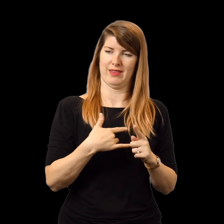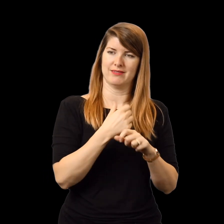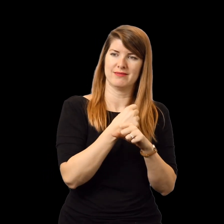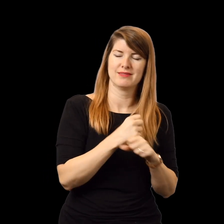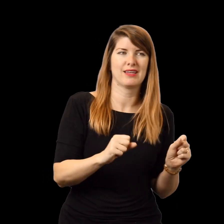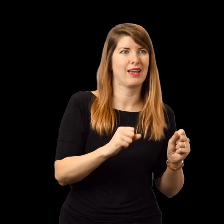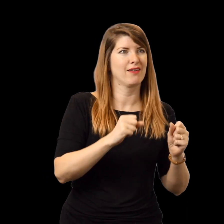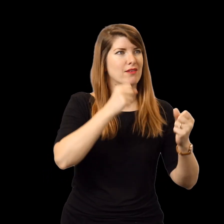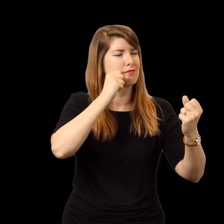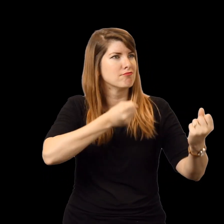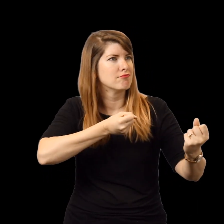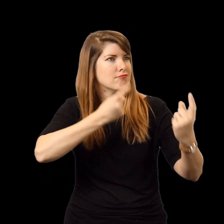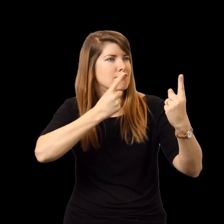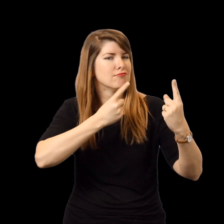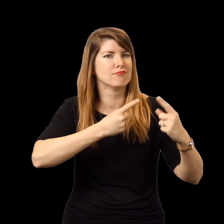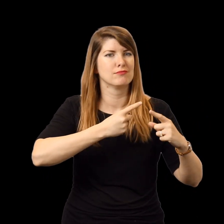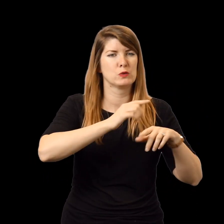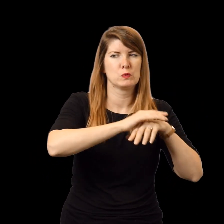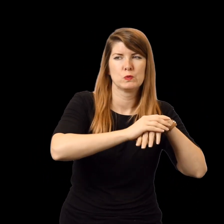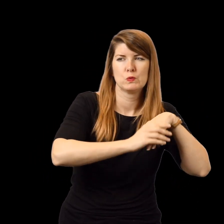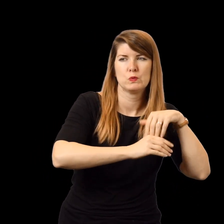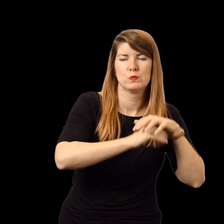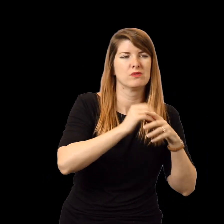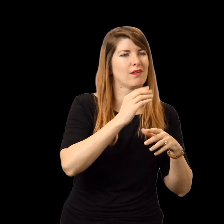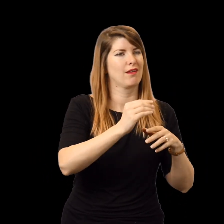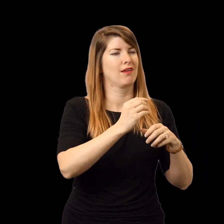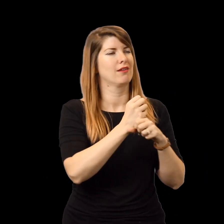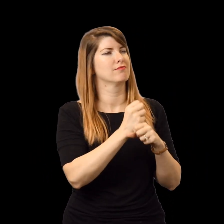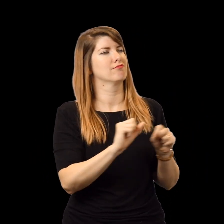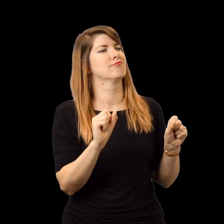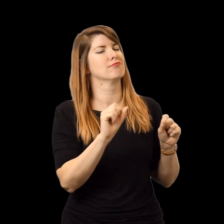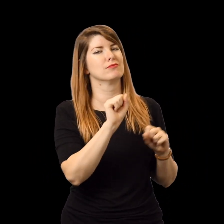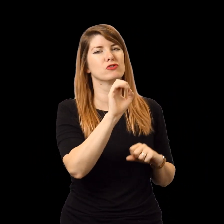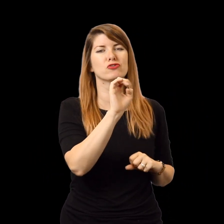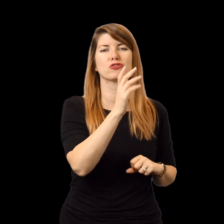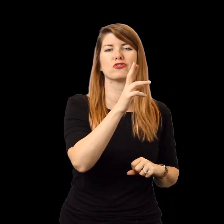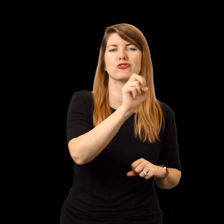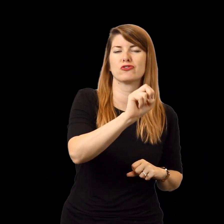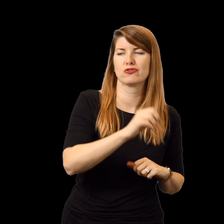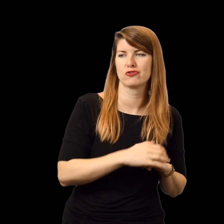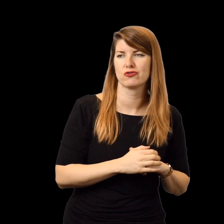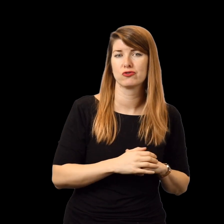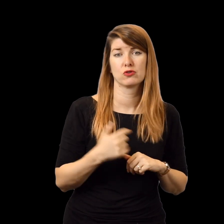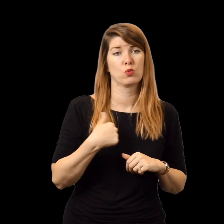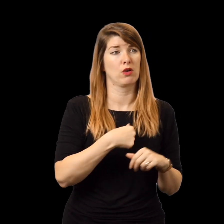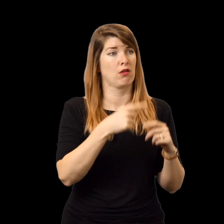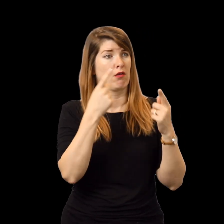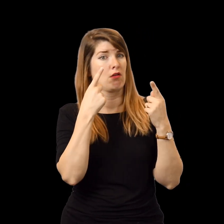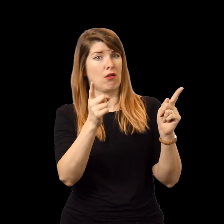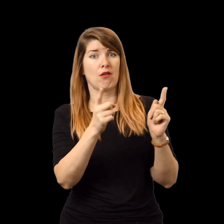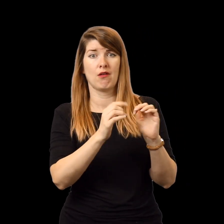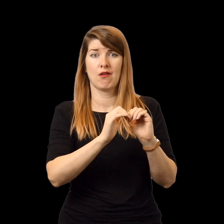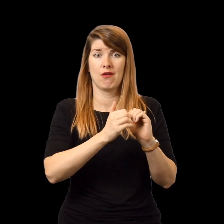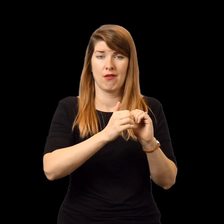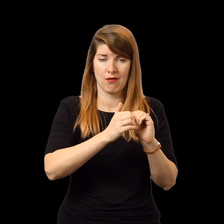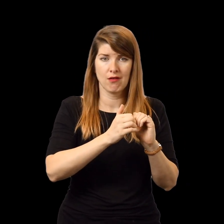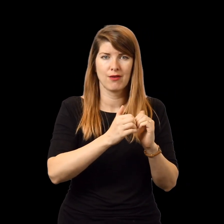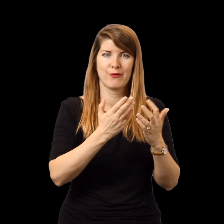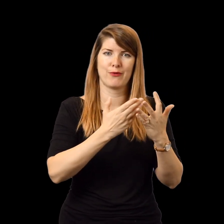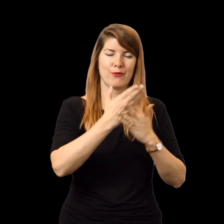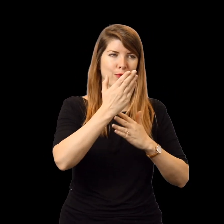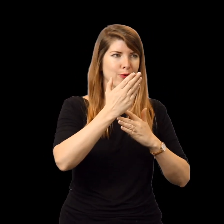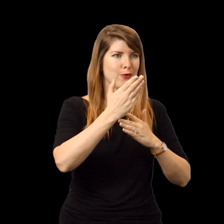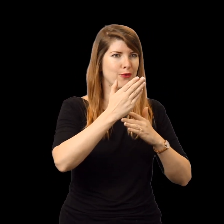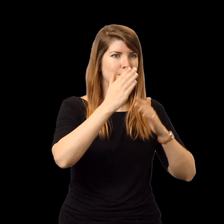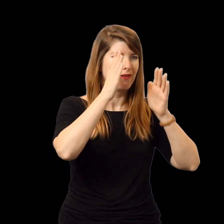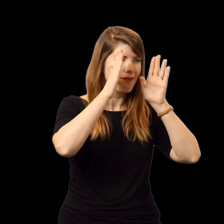safe, seen, soothed, and secure. And we achieve this